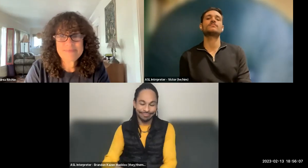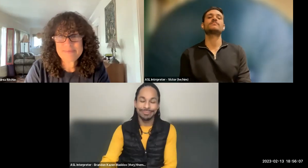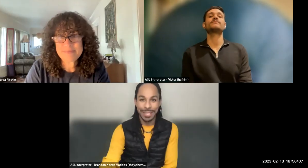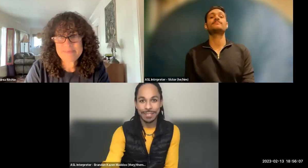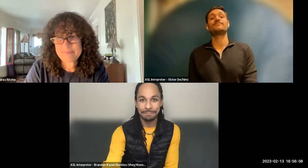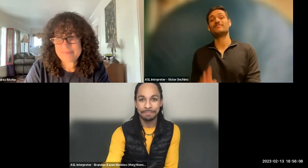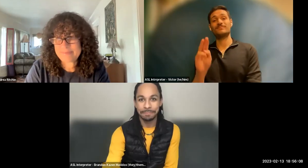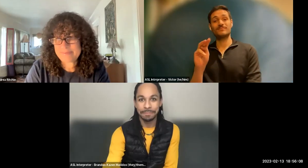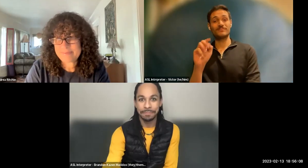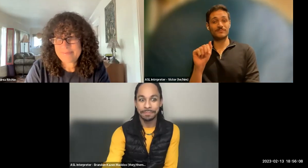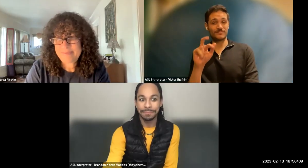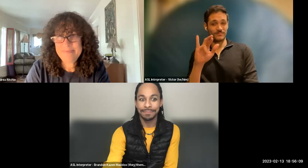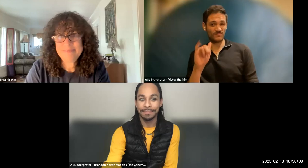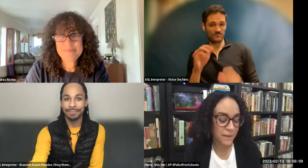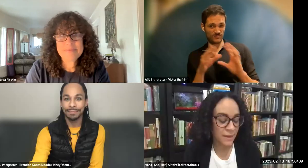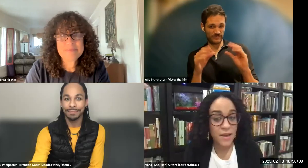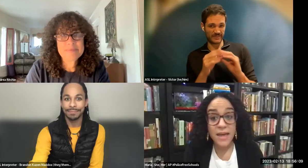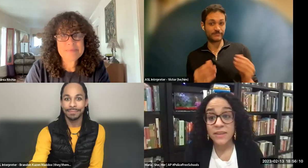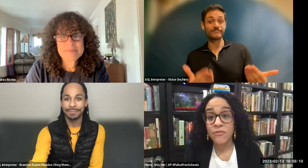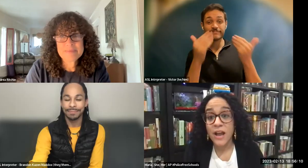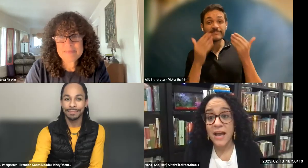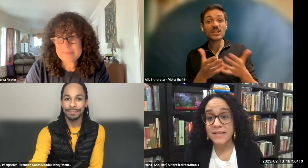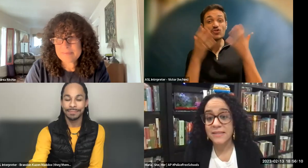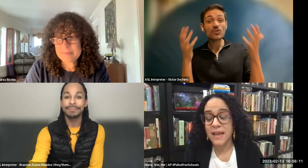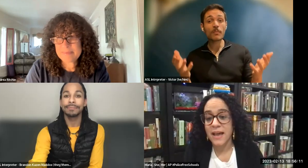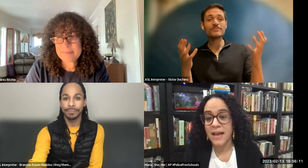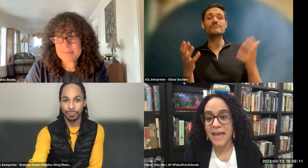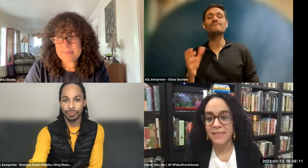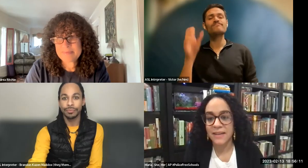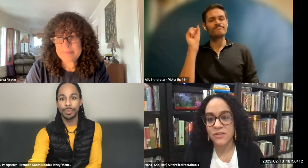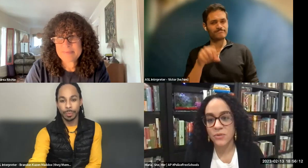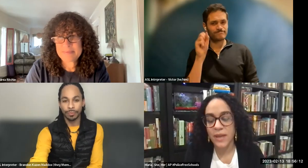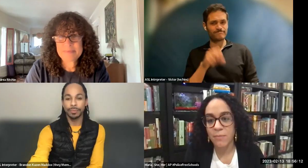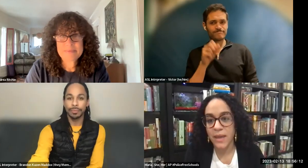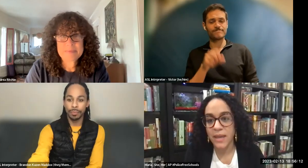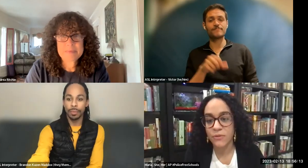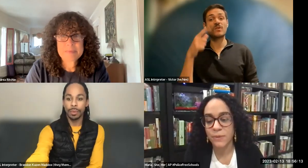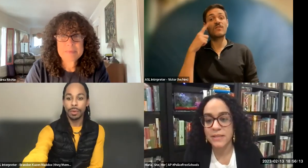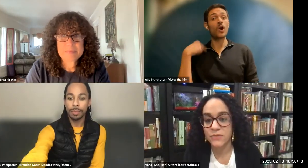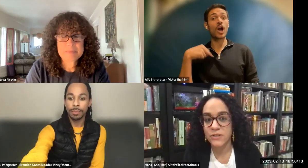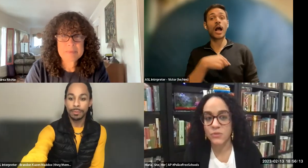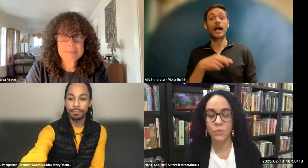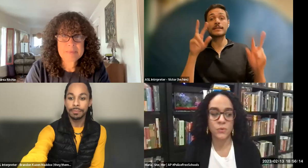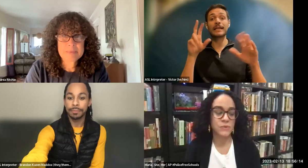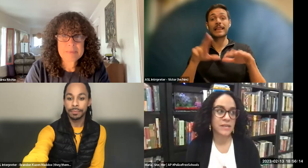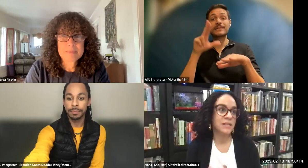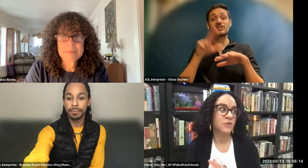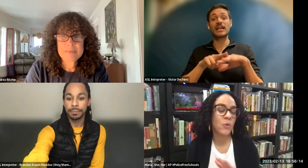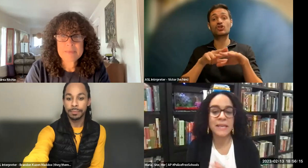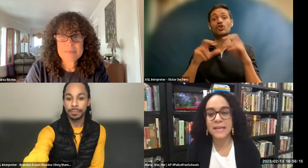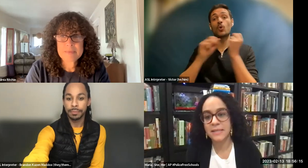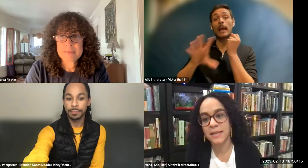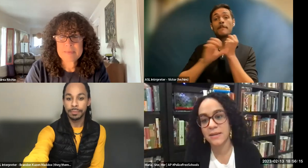Again, Maria, she, her pronouns. I think for us at the National Campaign for Police-Free Schools